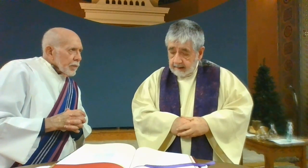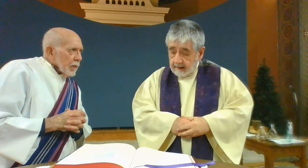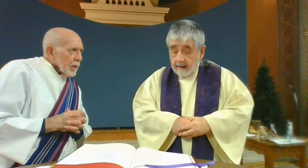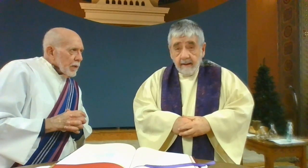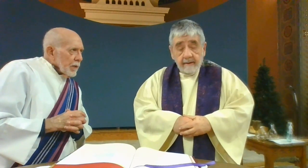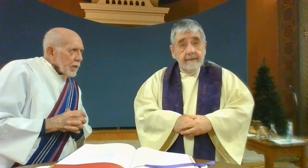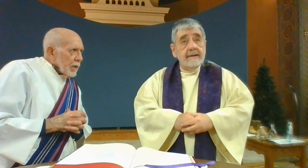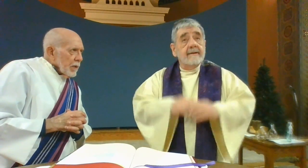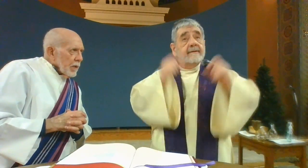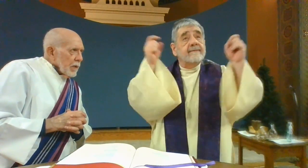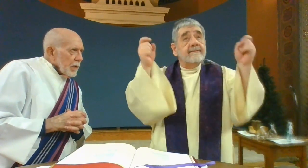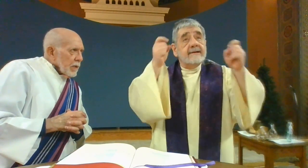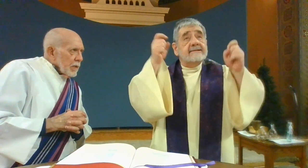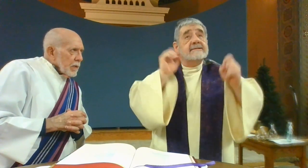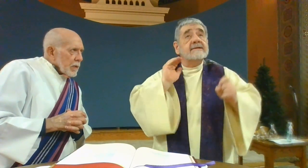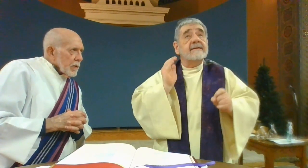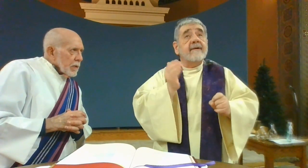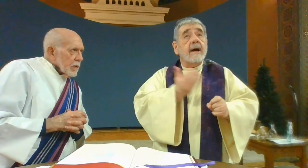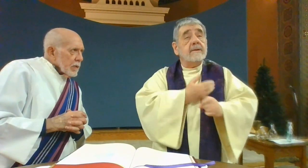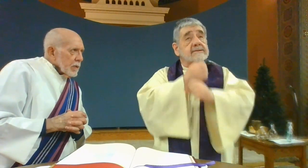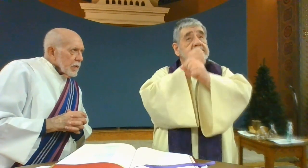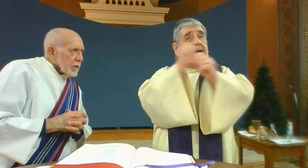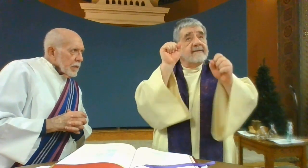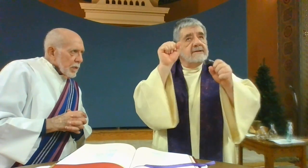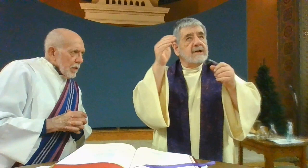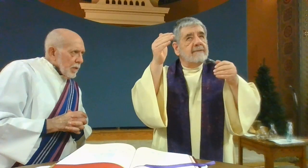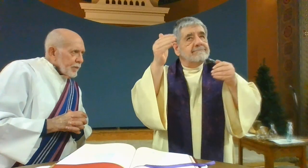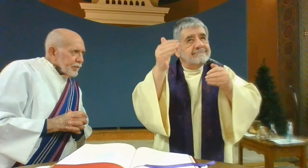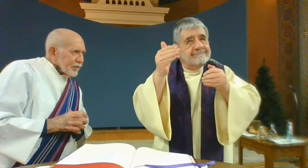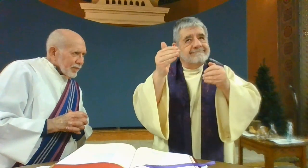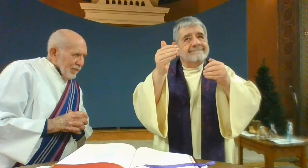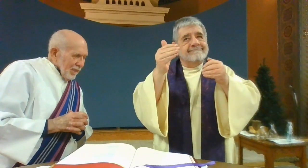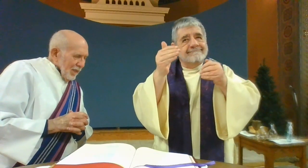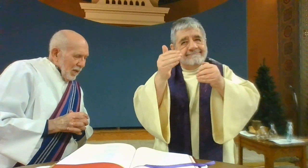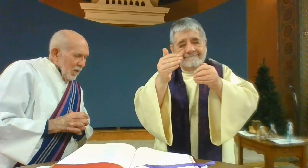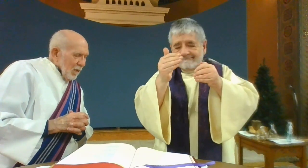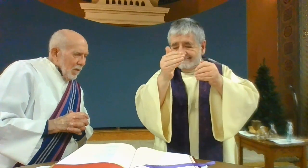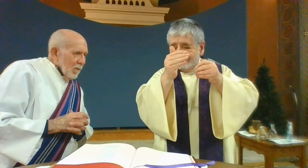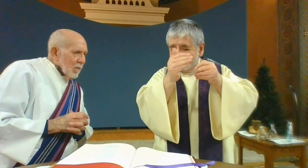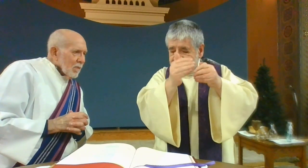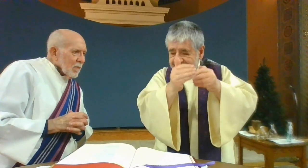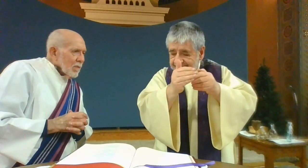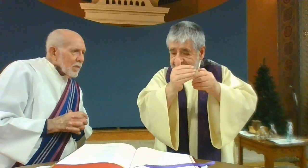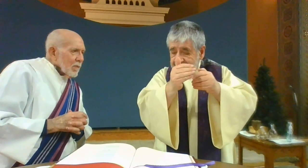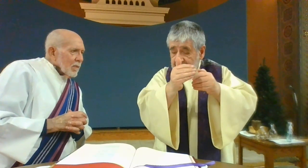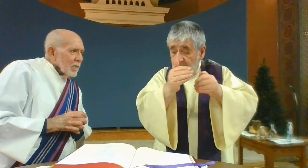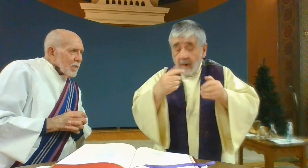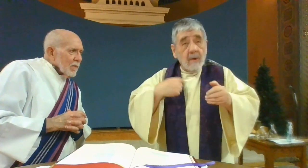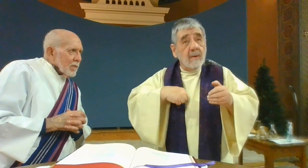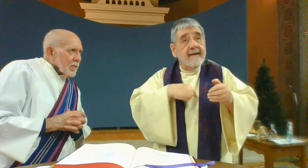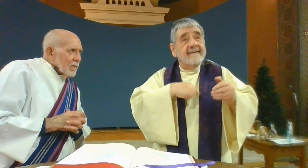Having received the pledge of eternal redemption we pray Almighty God